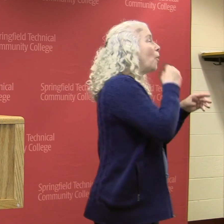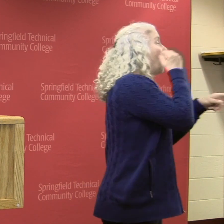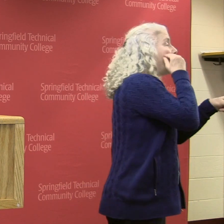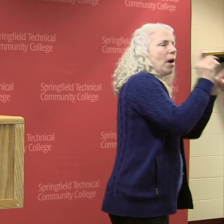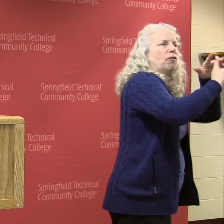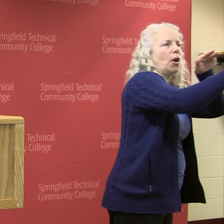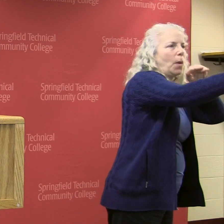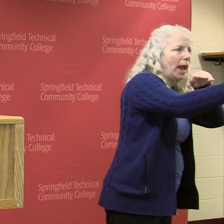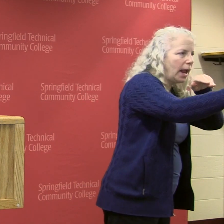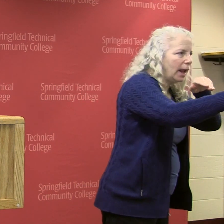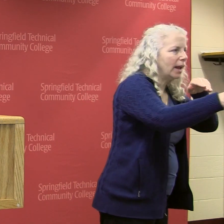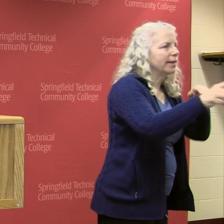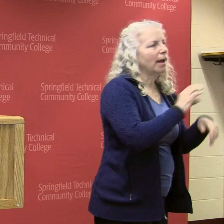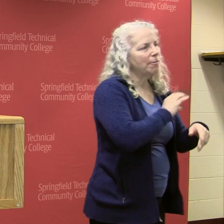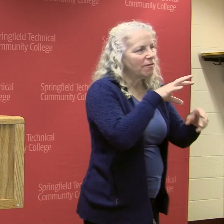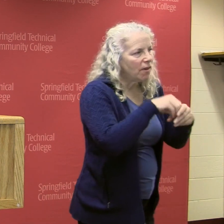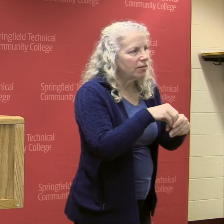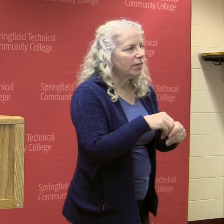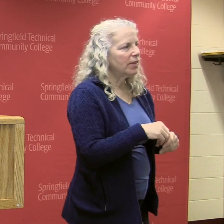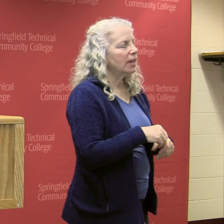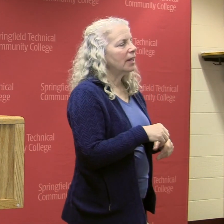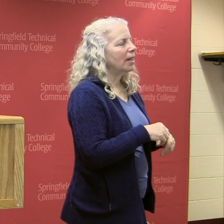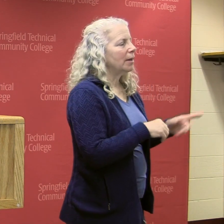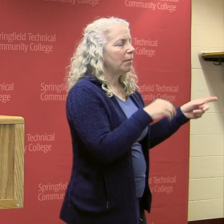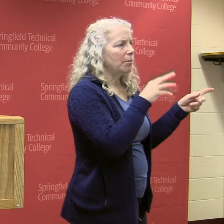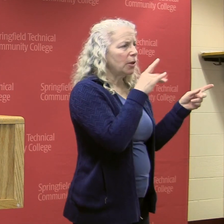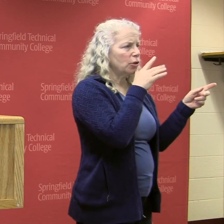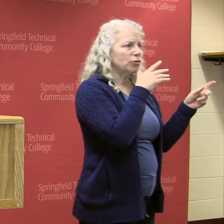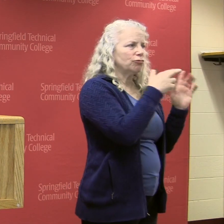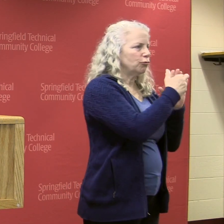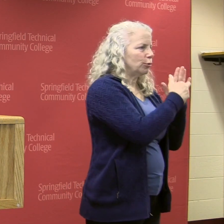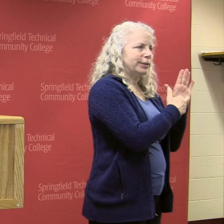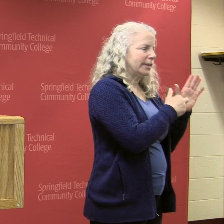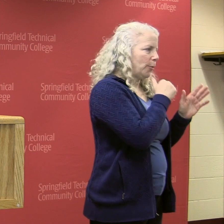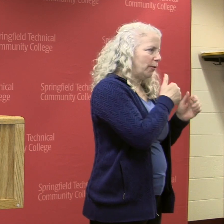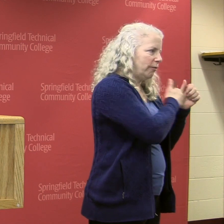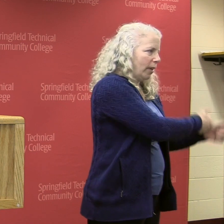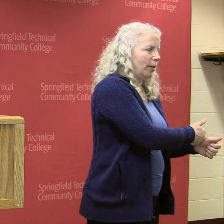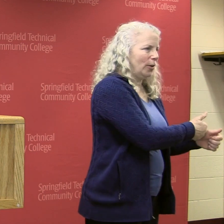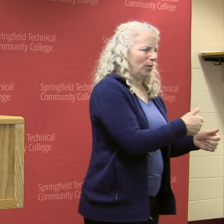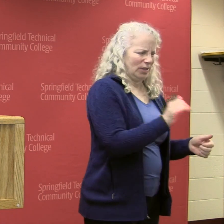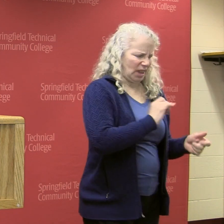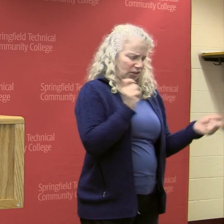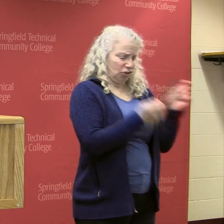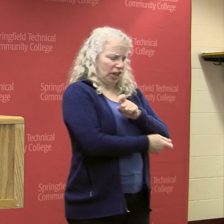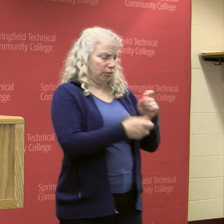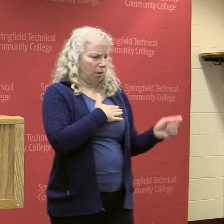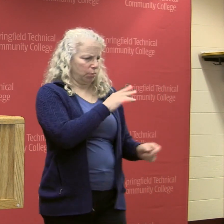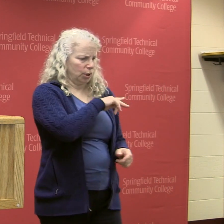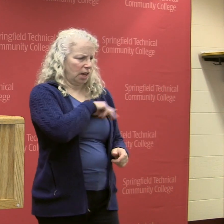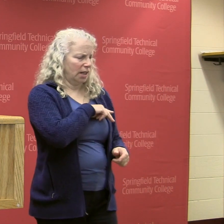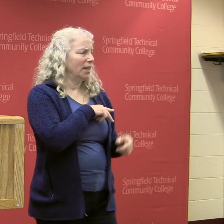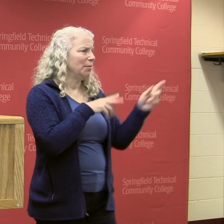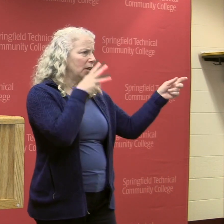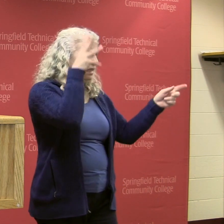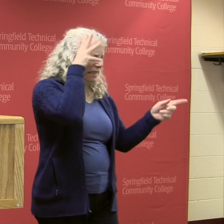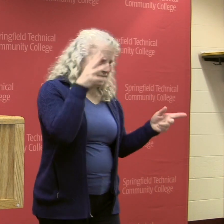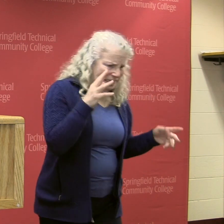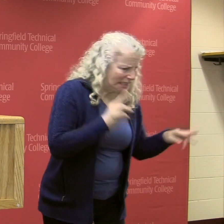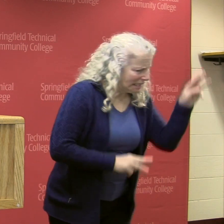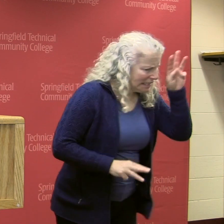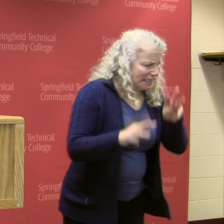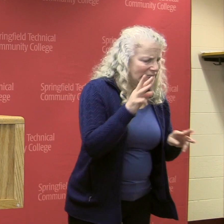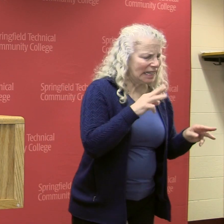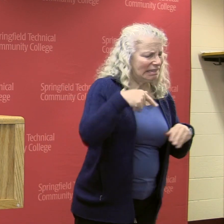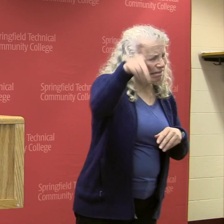time. Not following my mom's rules in the house. I was like a different person. My parents were getting worried. I was sent